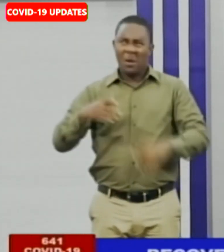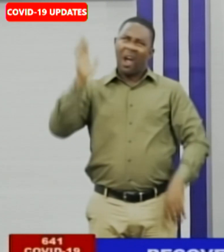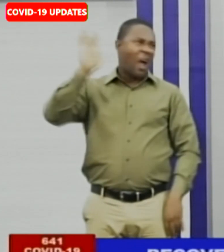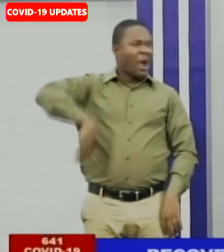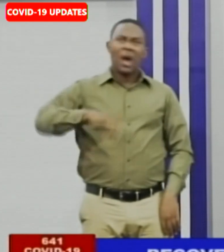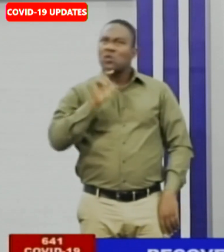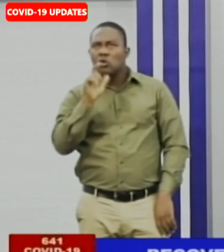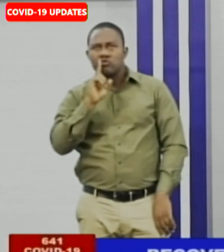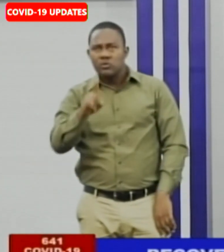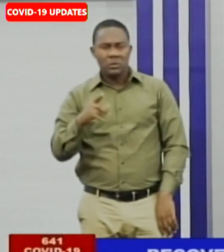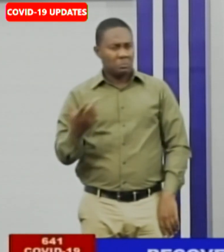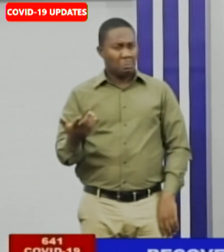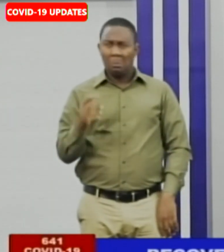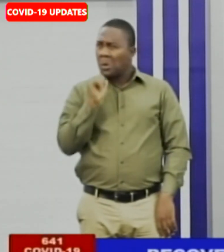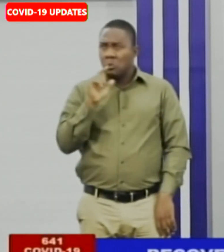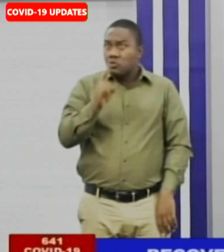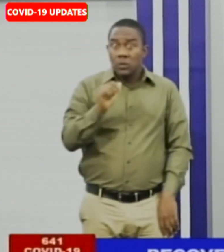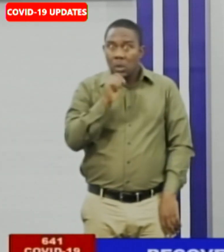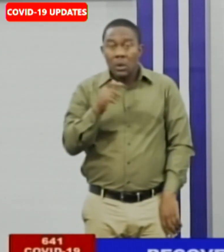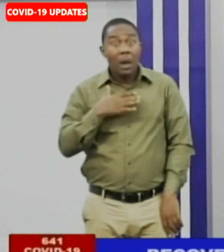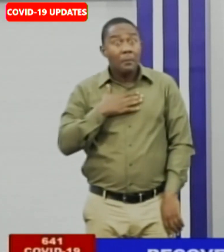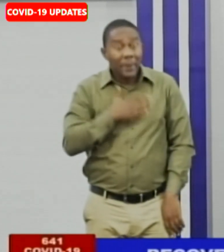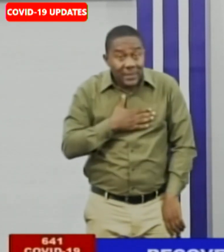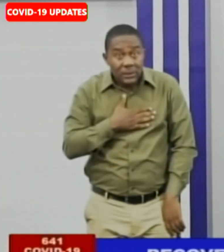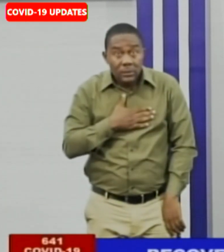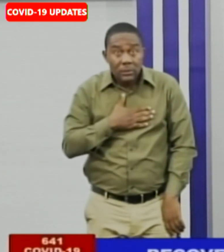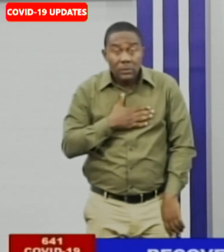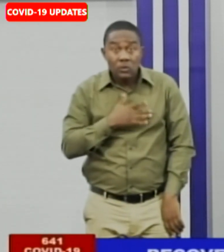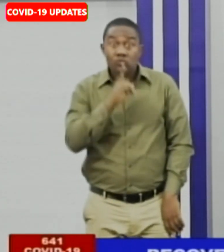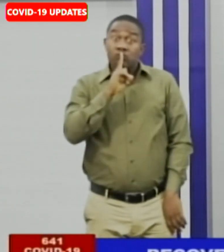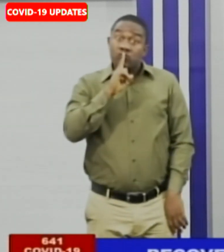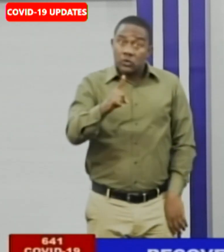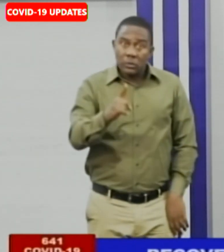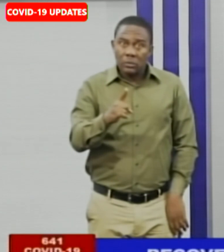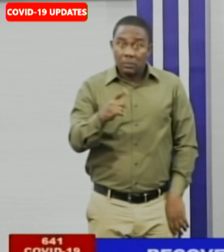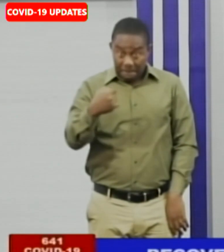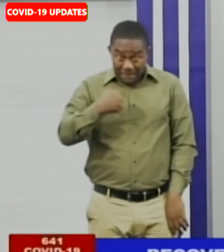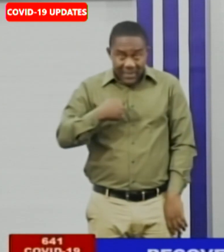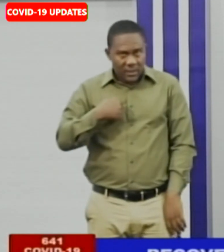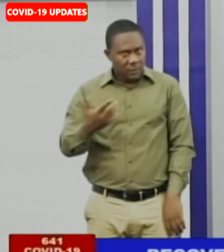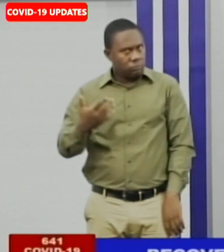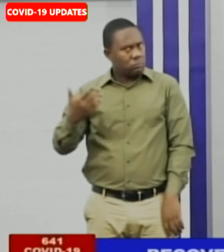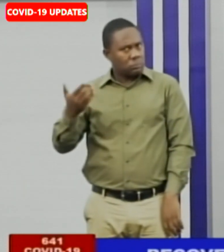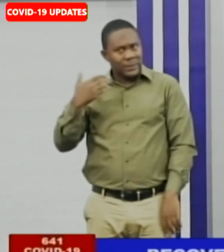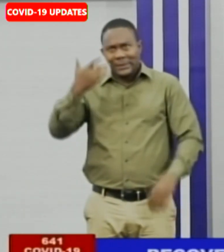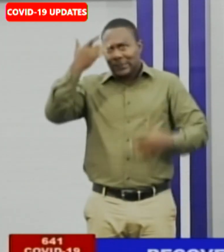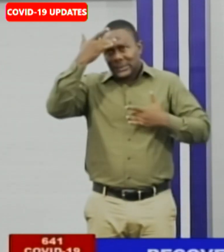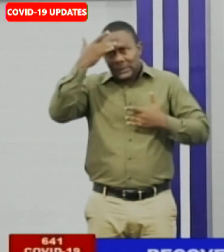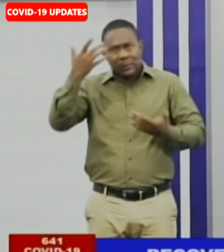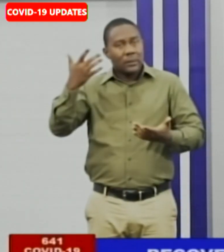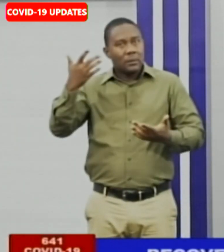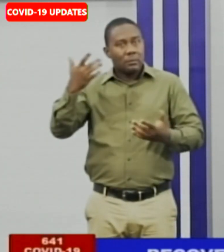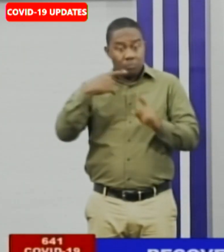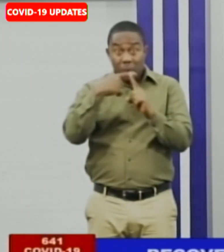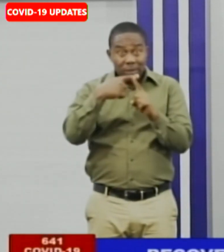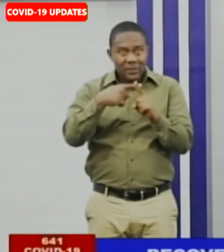COVID-19 alo coronavirus no e mo mi na gbele yin e nyumo drumo imba wo mi